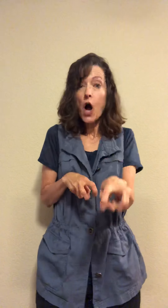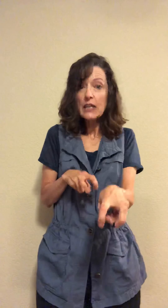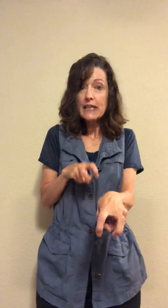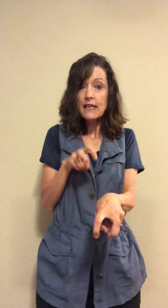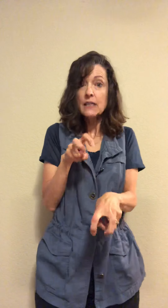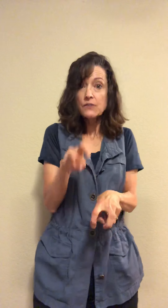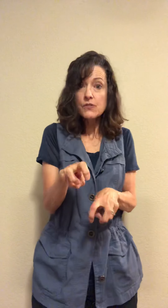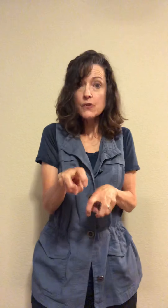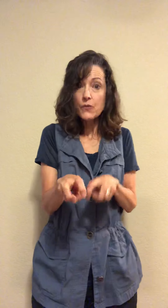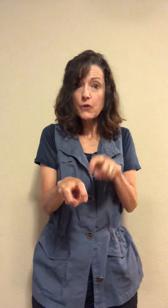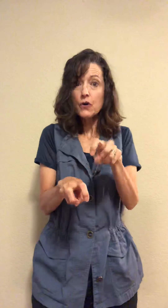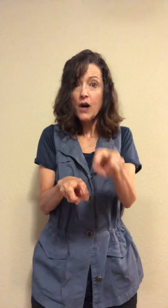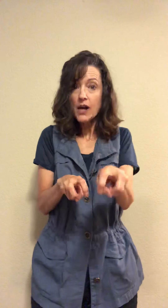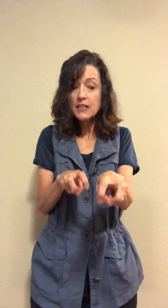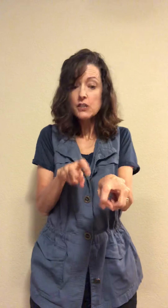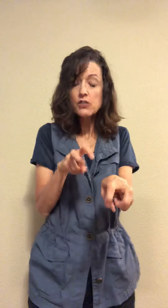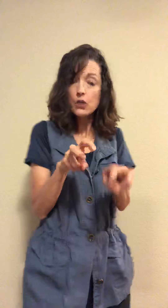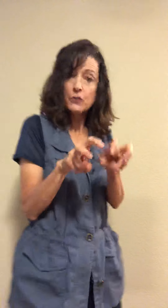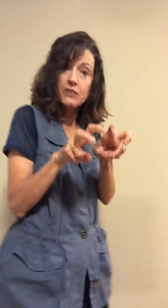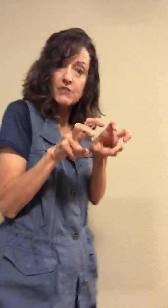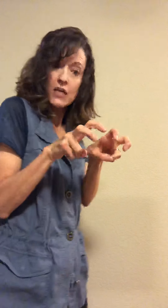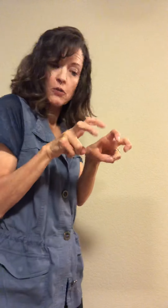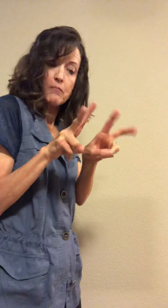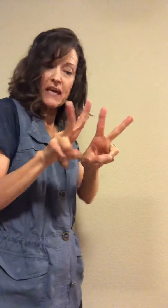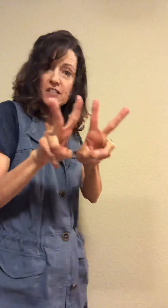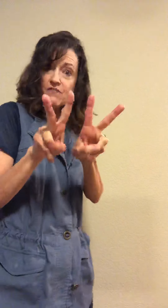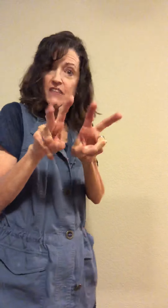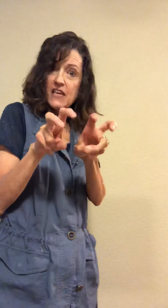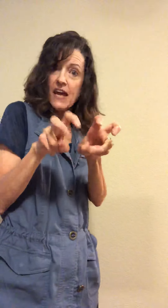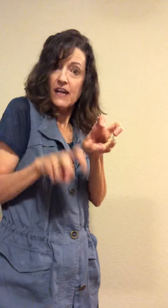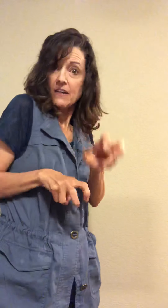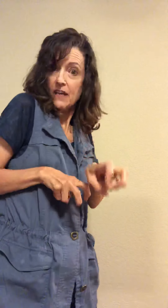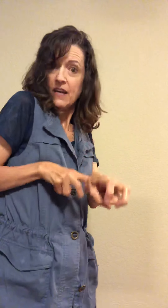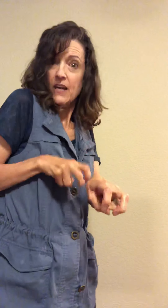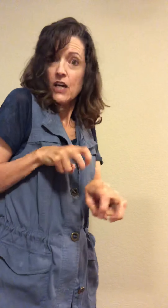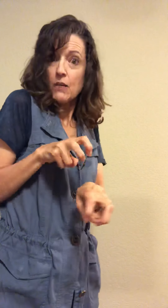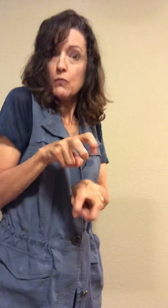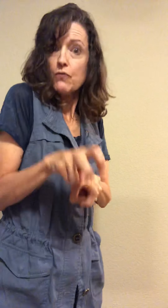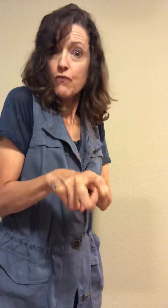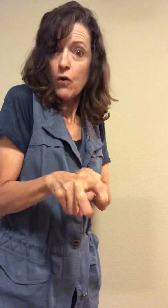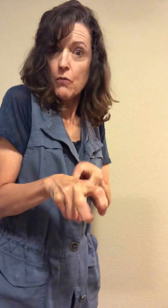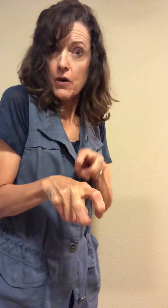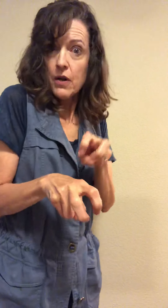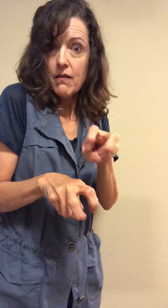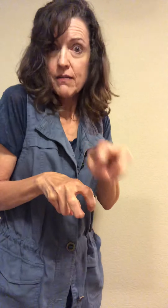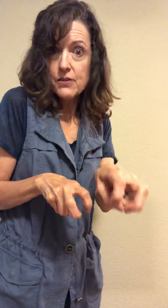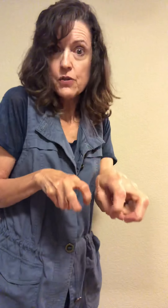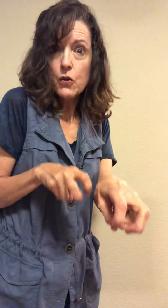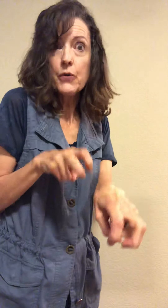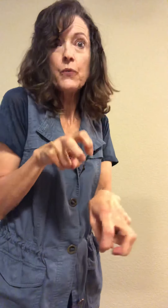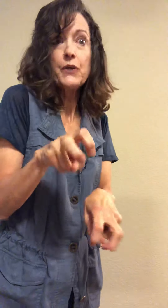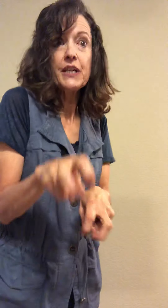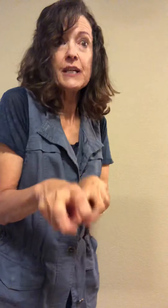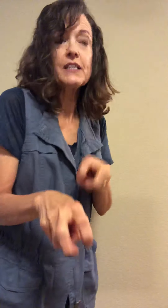crawling. So they're crawling slowly. You take your bent V hand and move forward because they're going really